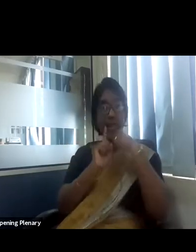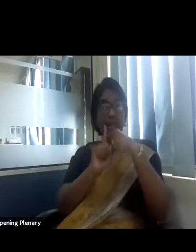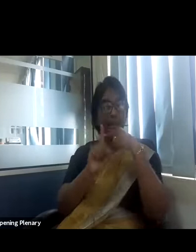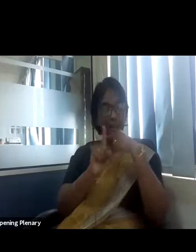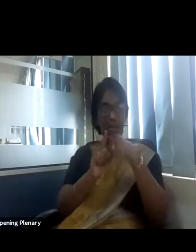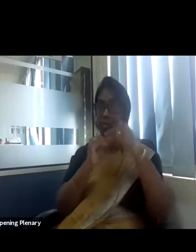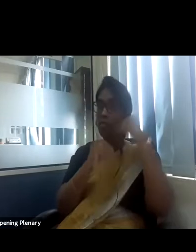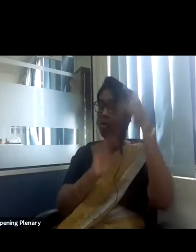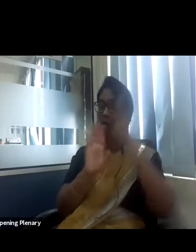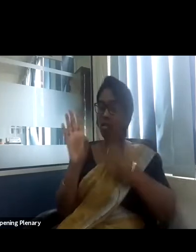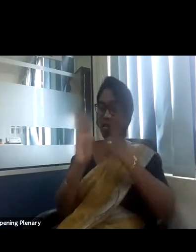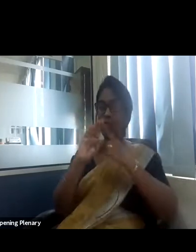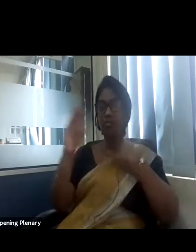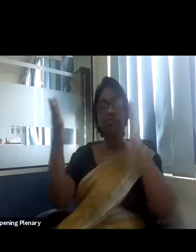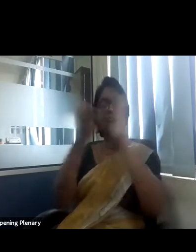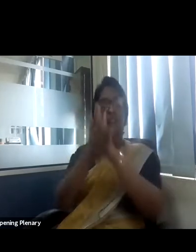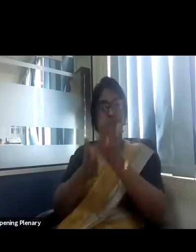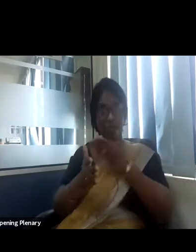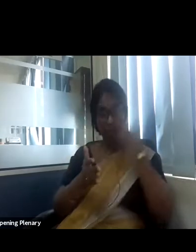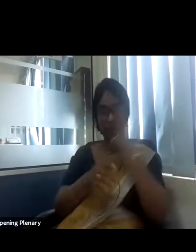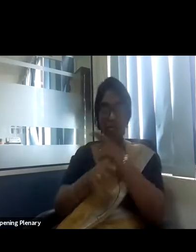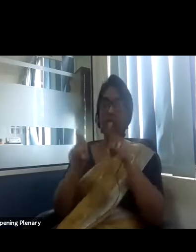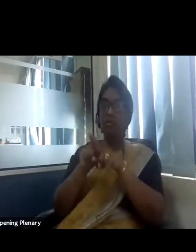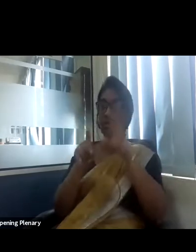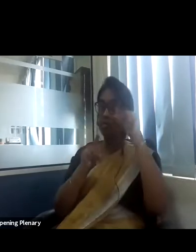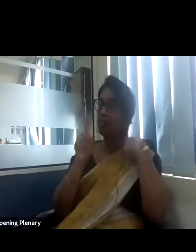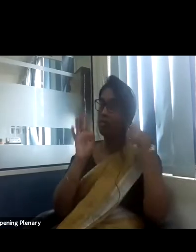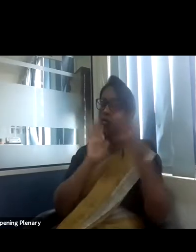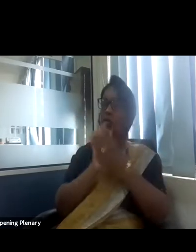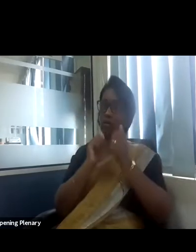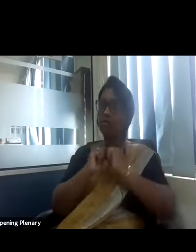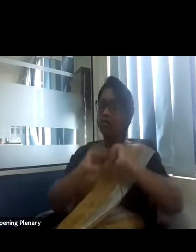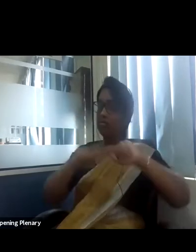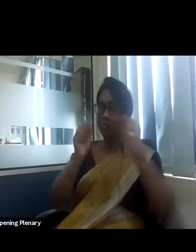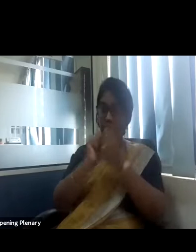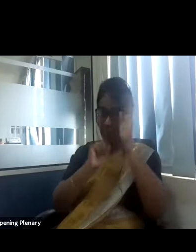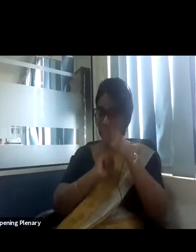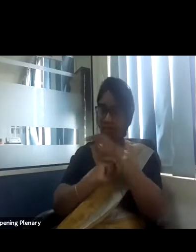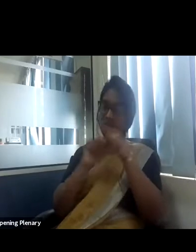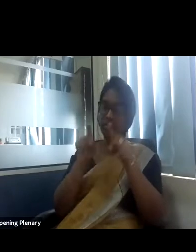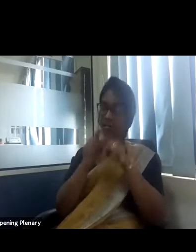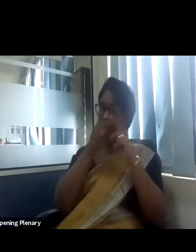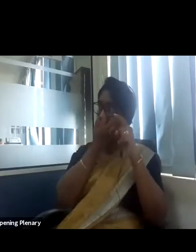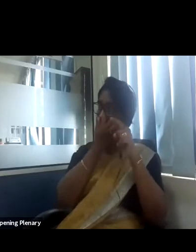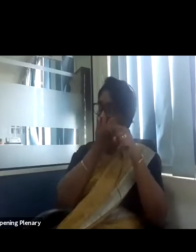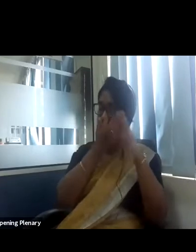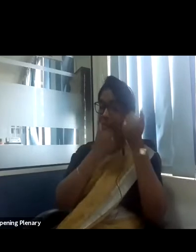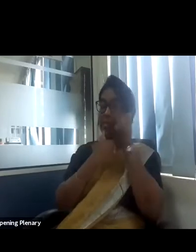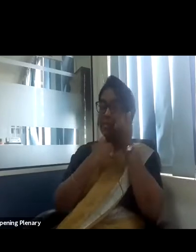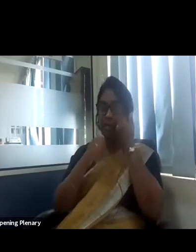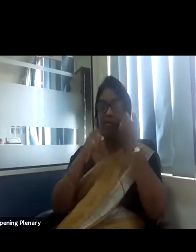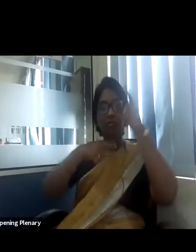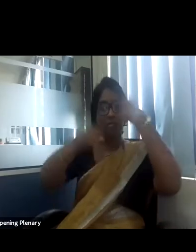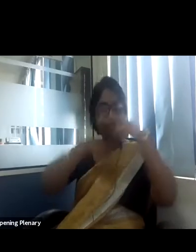re-envision our pathway towards them in light of the pandemic. Now, the UN in Sri Lanka is